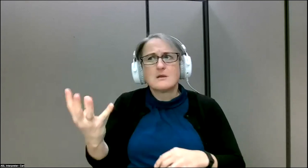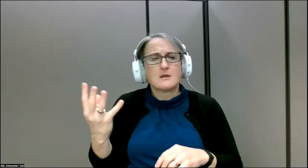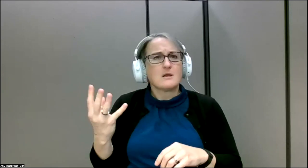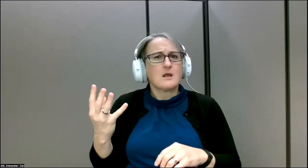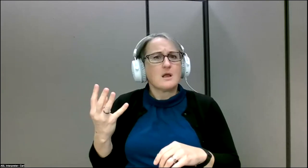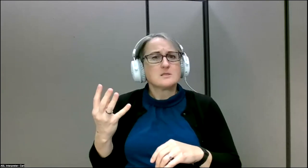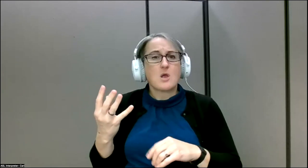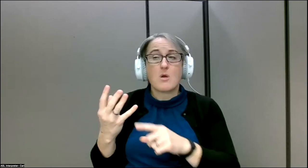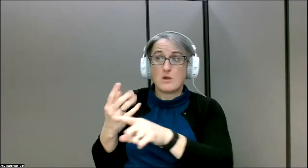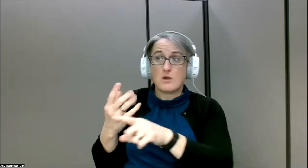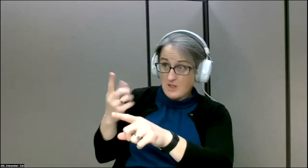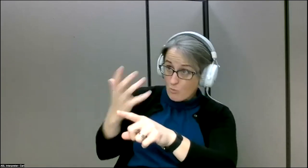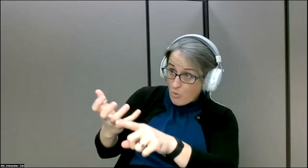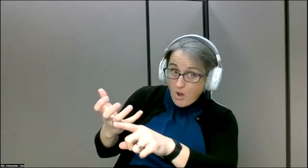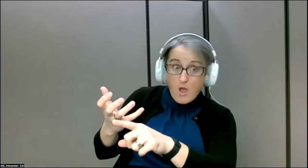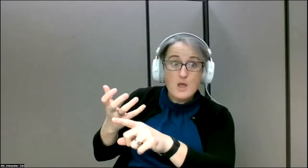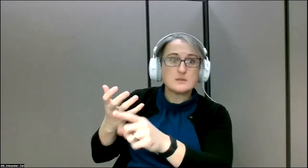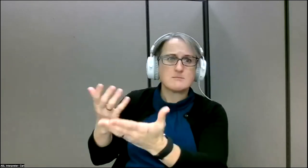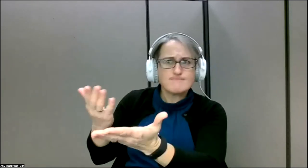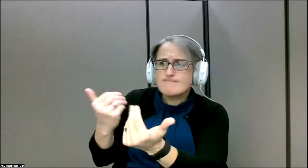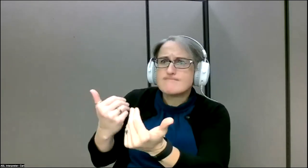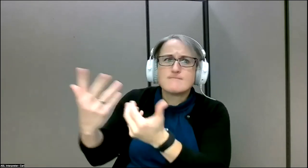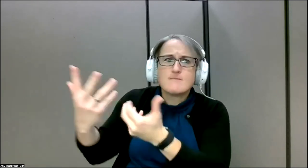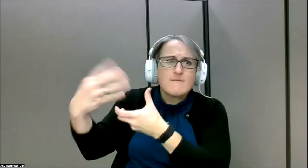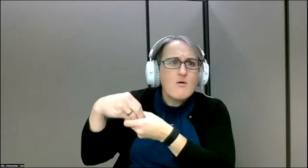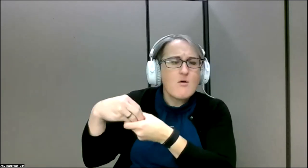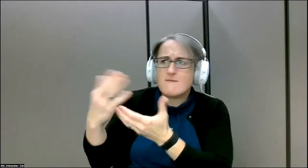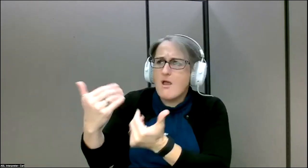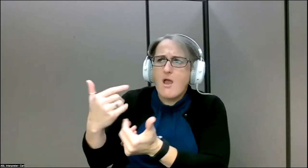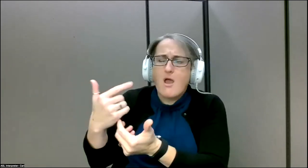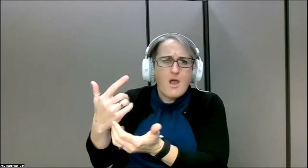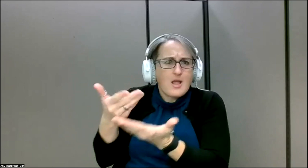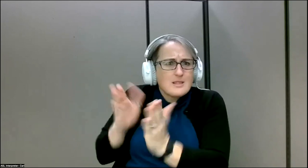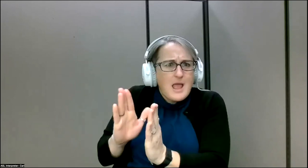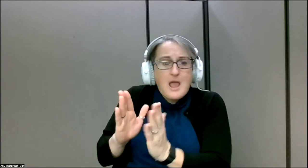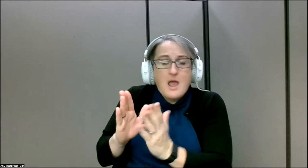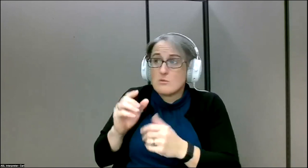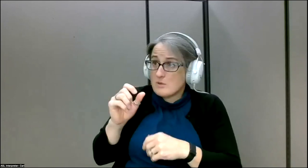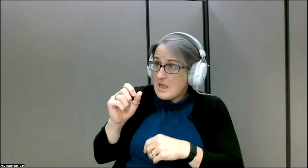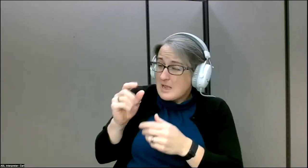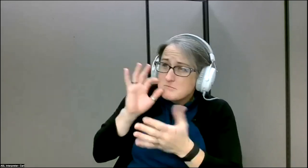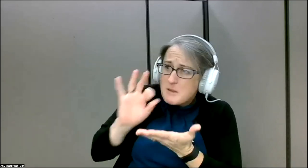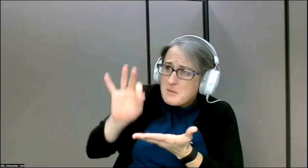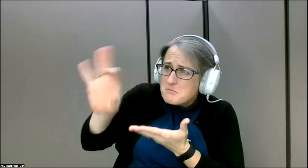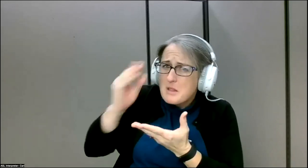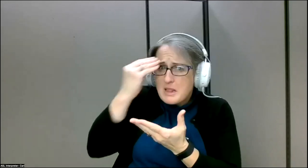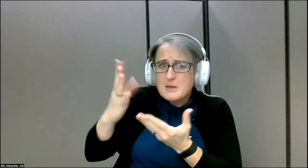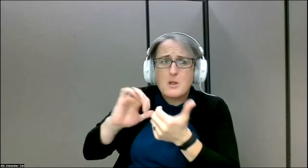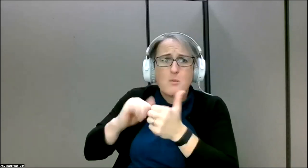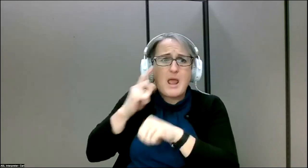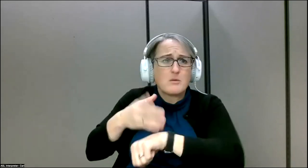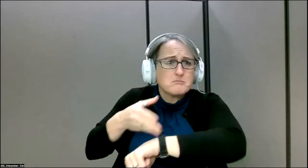embrace people, help them understand what they do. If they could do something better, how they could do it better, but with